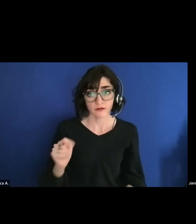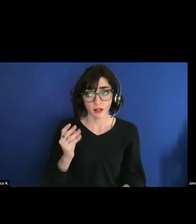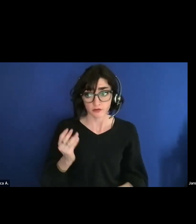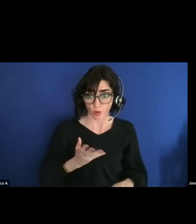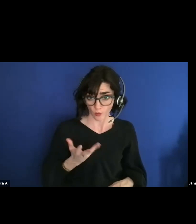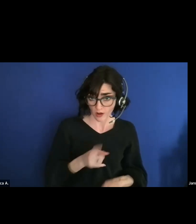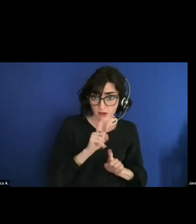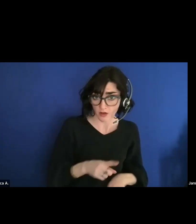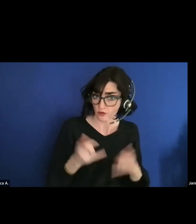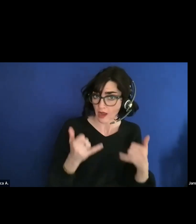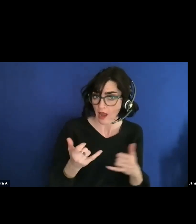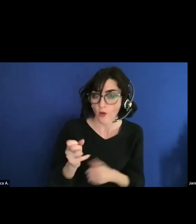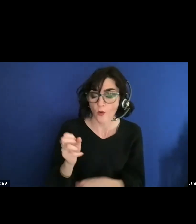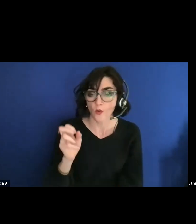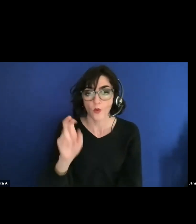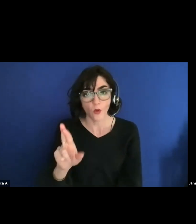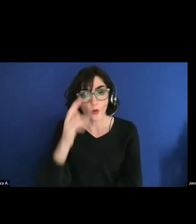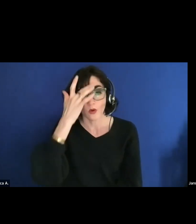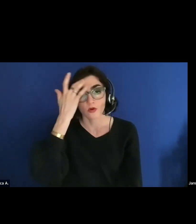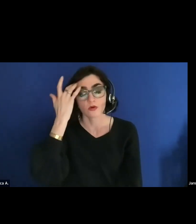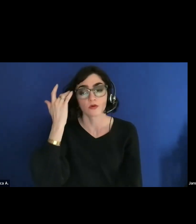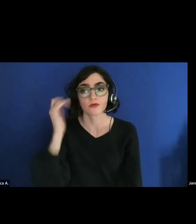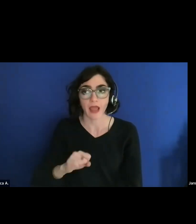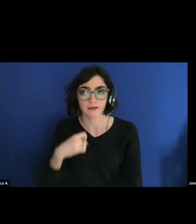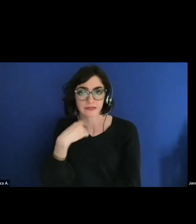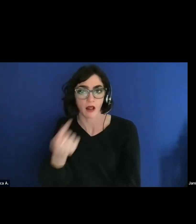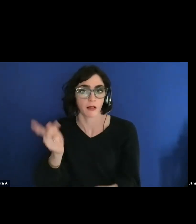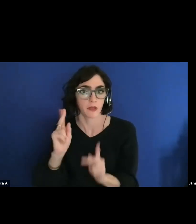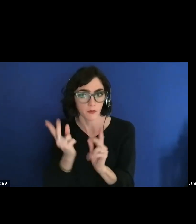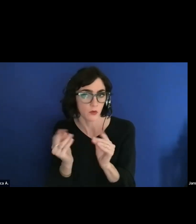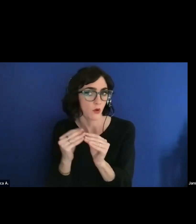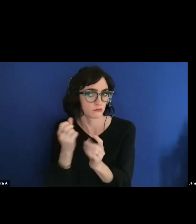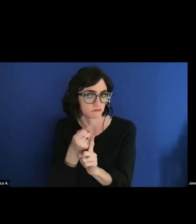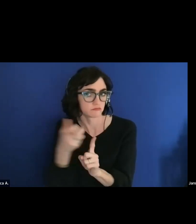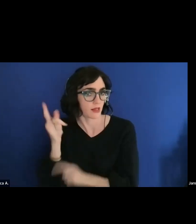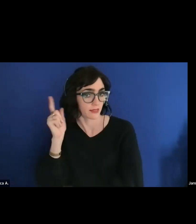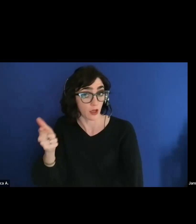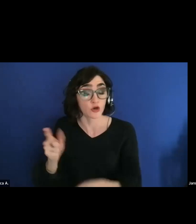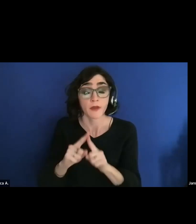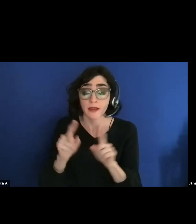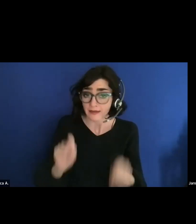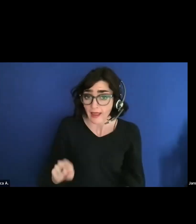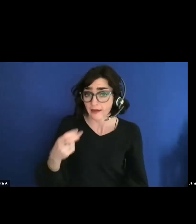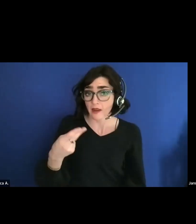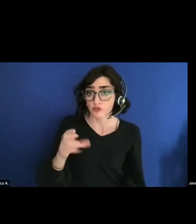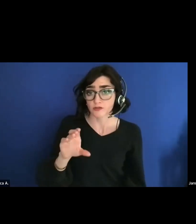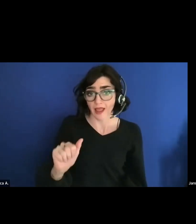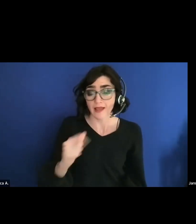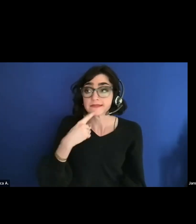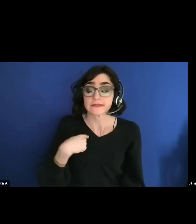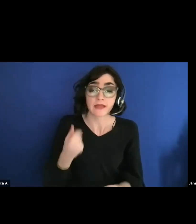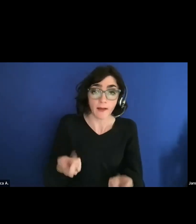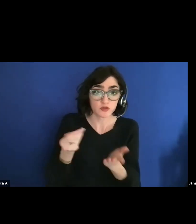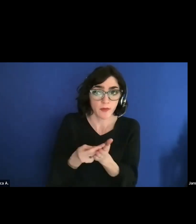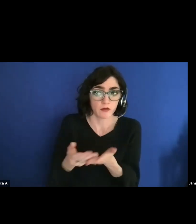now or to get back to folks on. But can HCA tell us how much money they've gotten